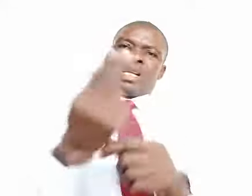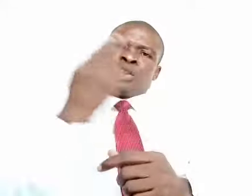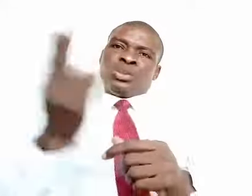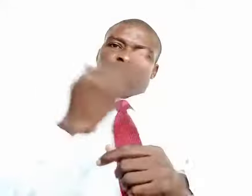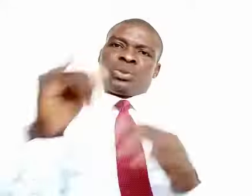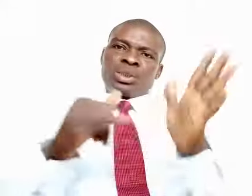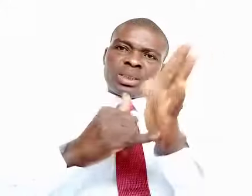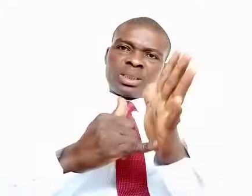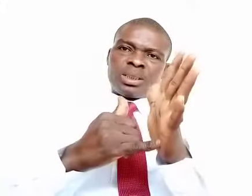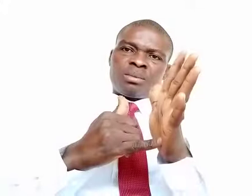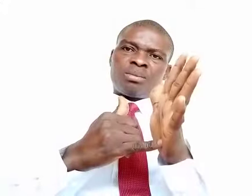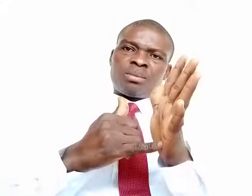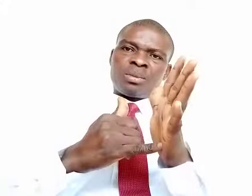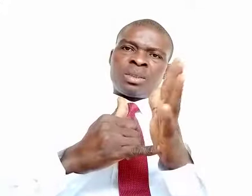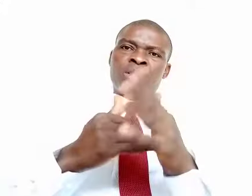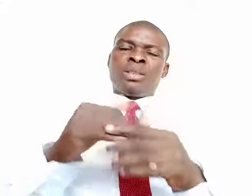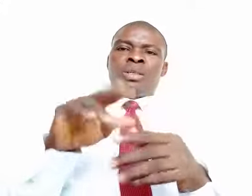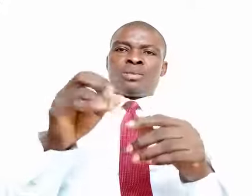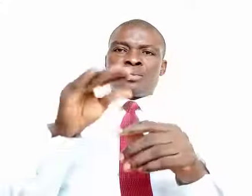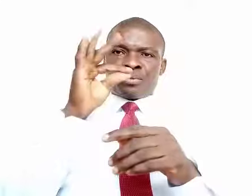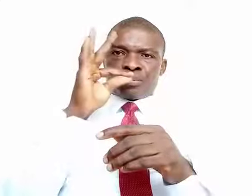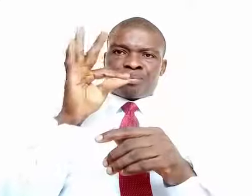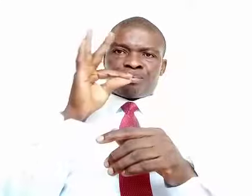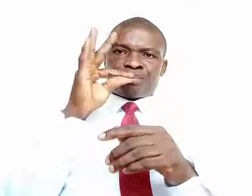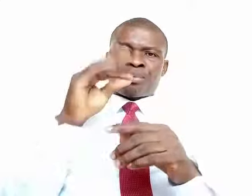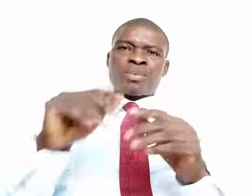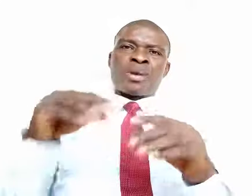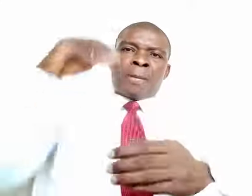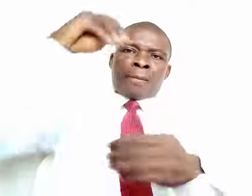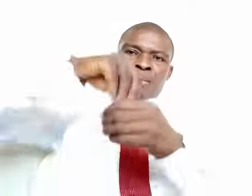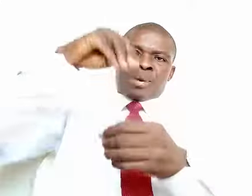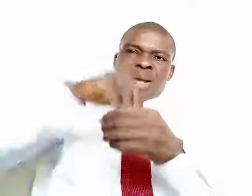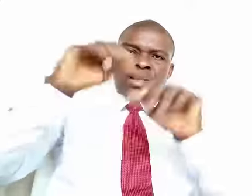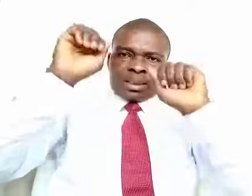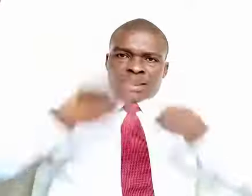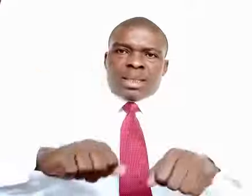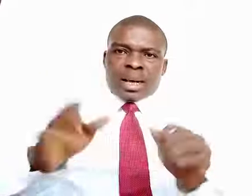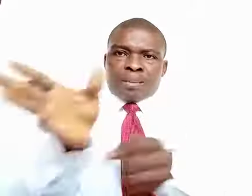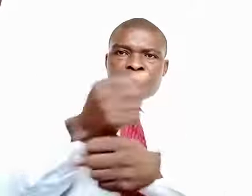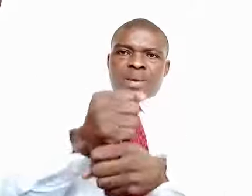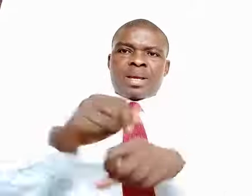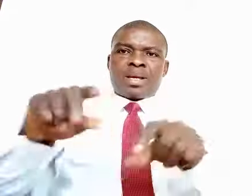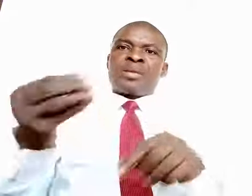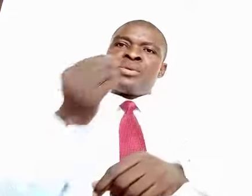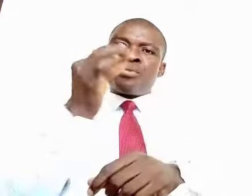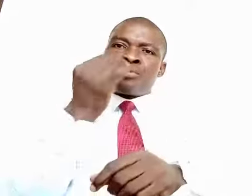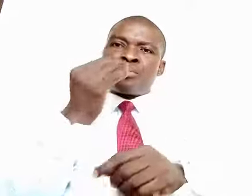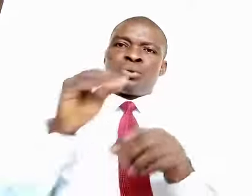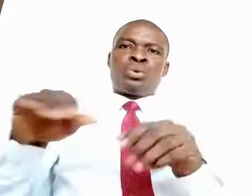is nutrition. Plants can make food on their own through the process